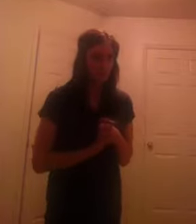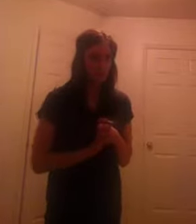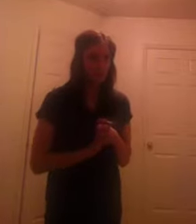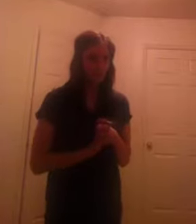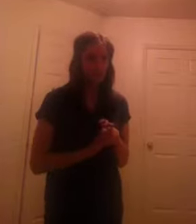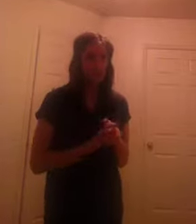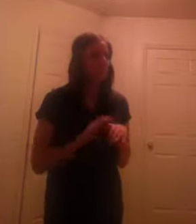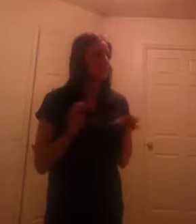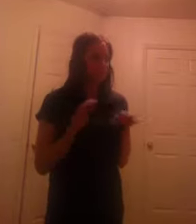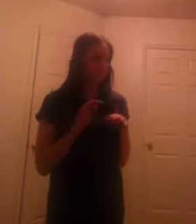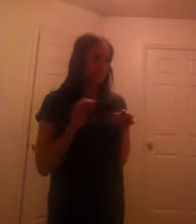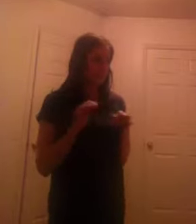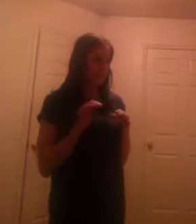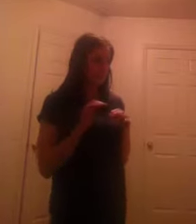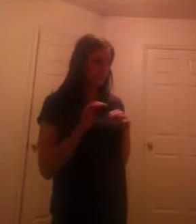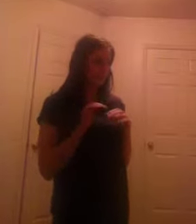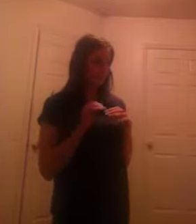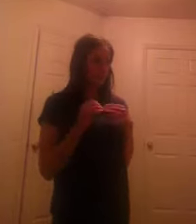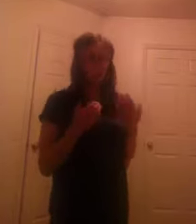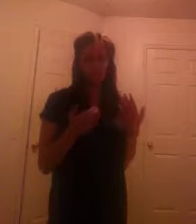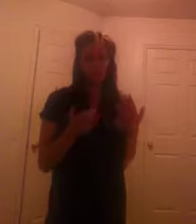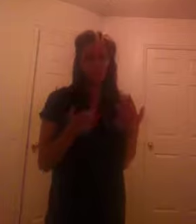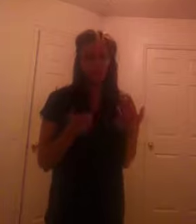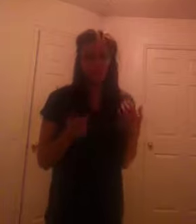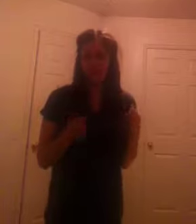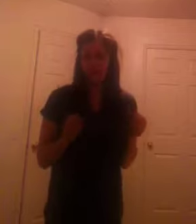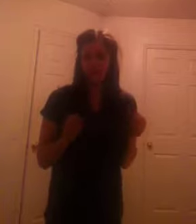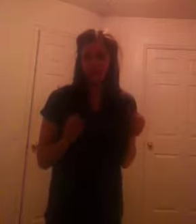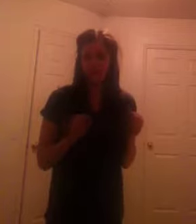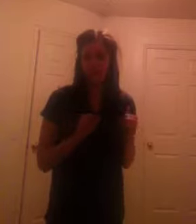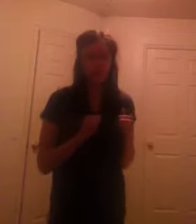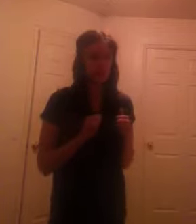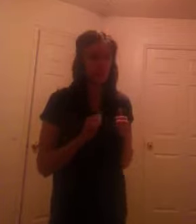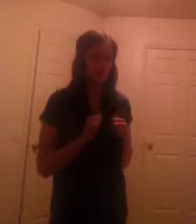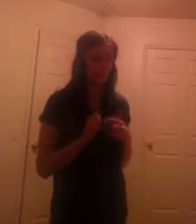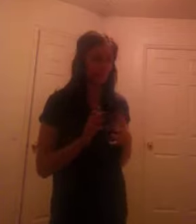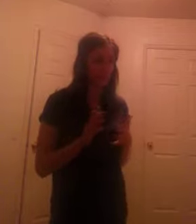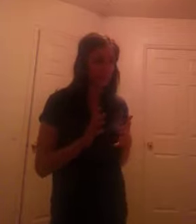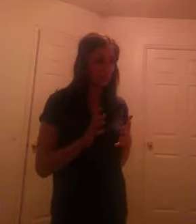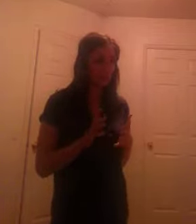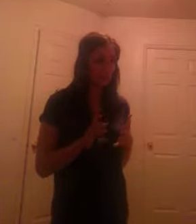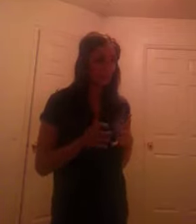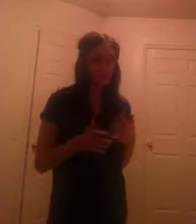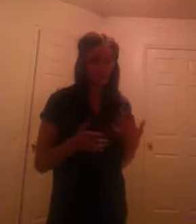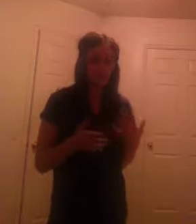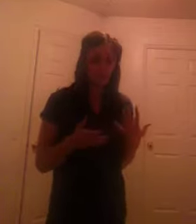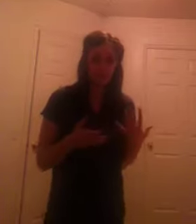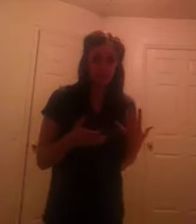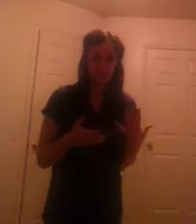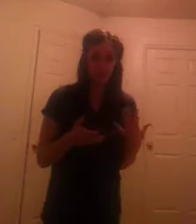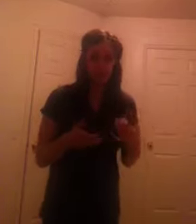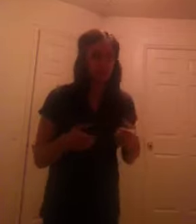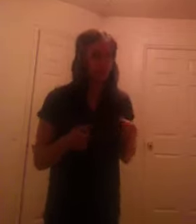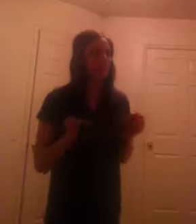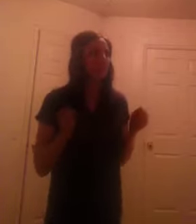us. Neither Cousin Kyle or Cousin Steve had ever been to Greenery Canyon before, much less canyoneering, so they